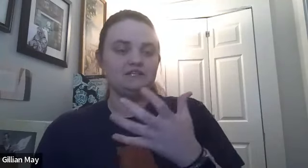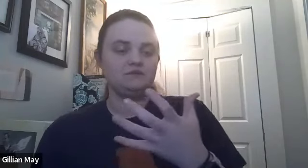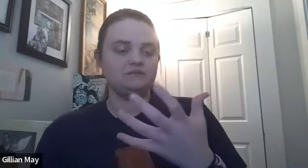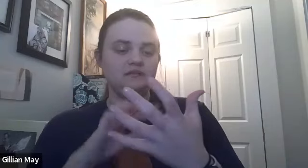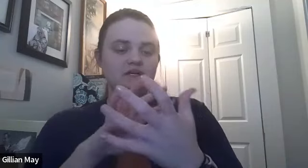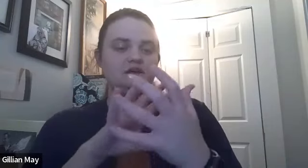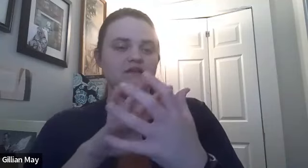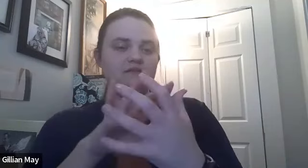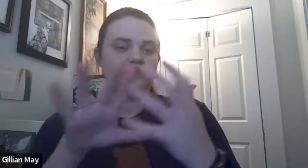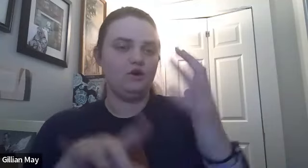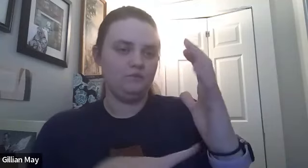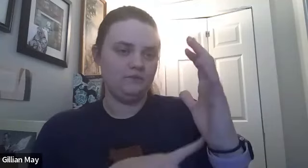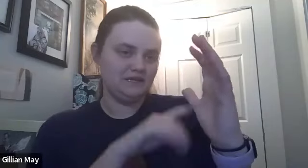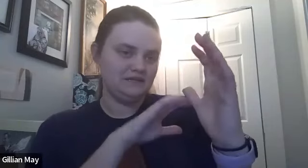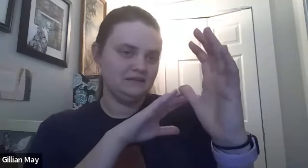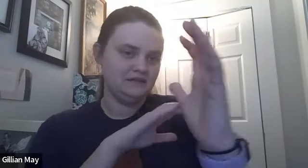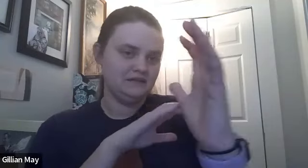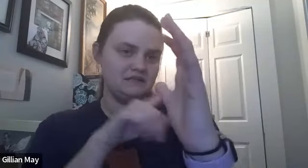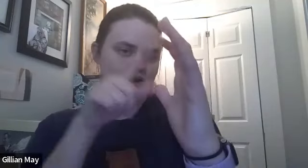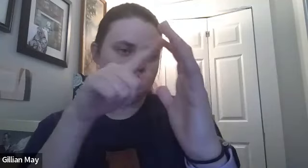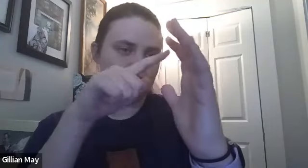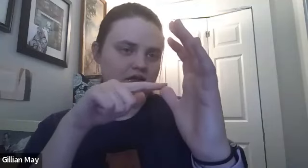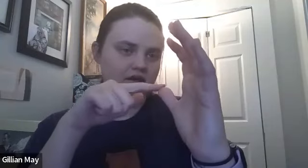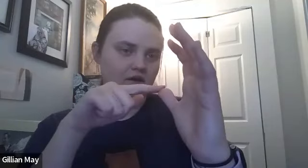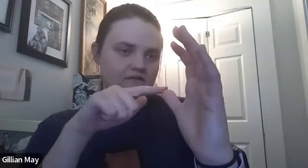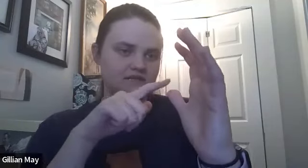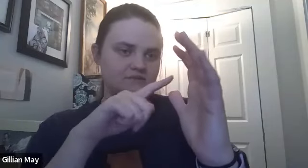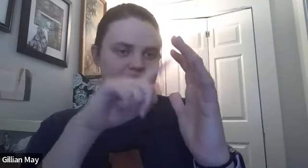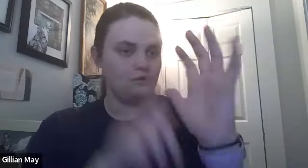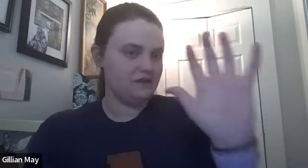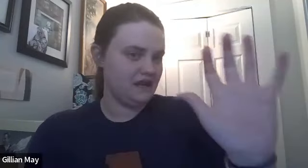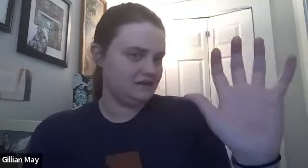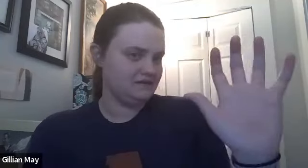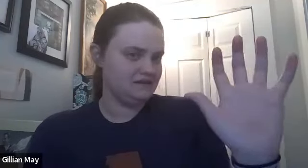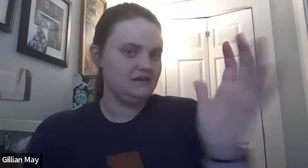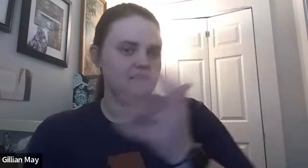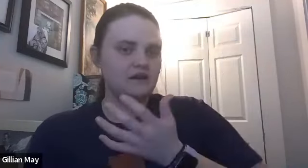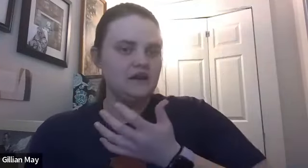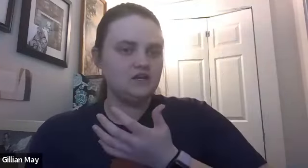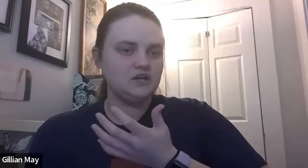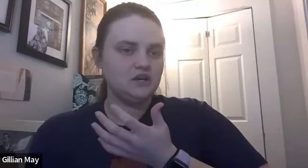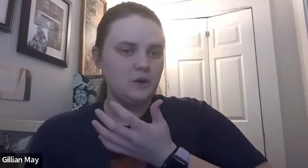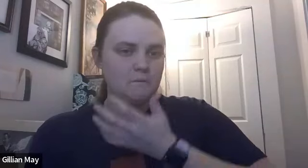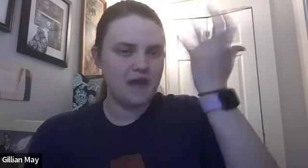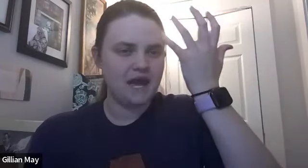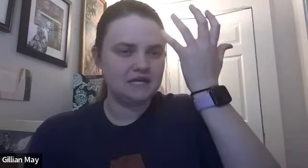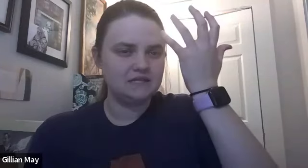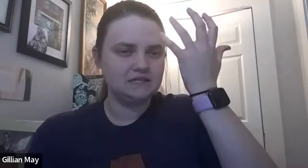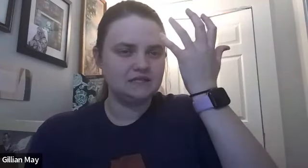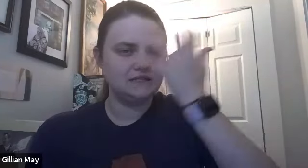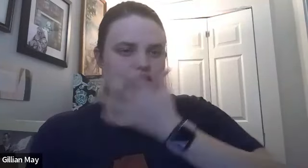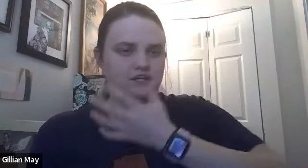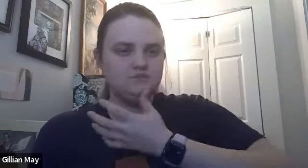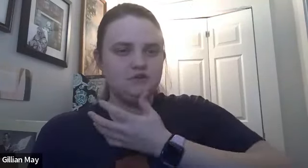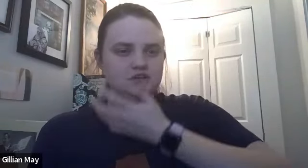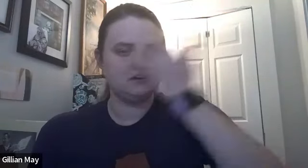going to be, again, this open. It's not a full like curve of a C, but it's open-handed, and you're gonna go mad, and you just brush it across